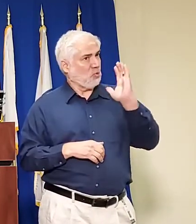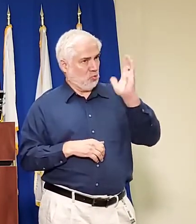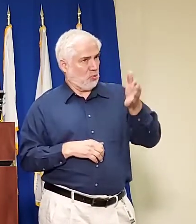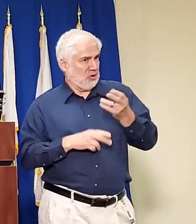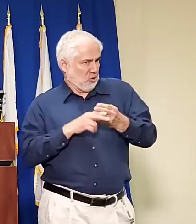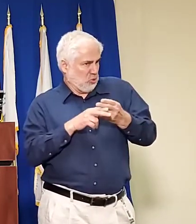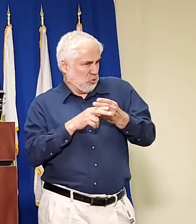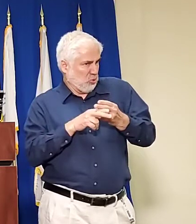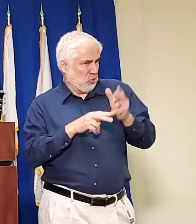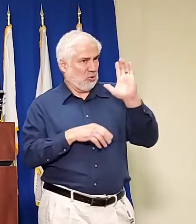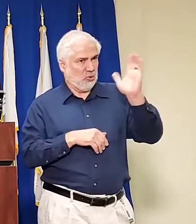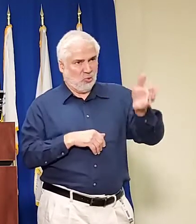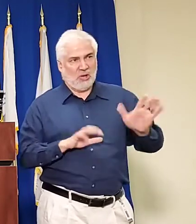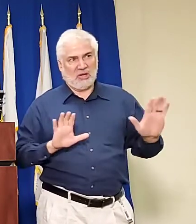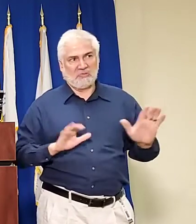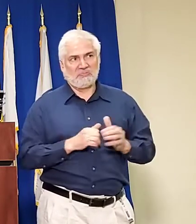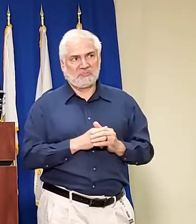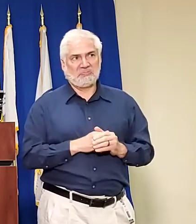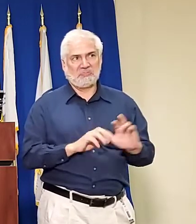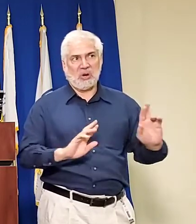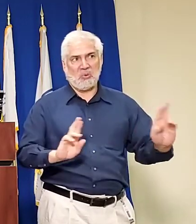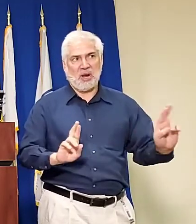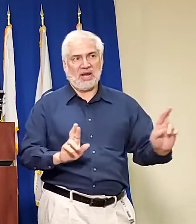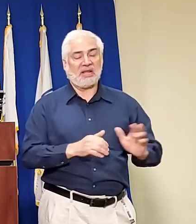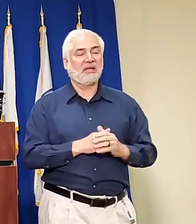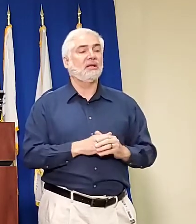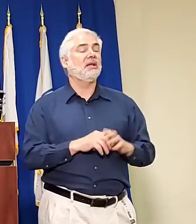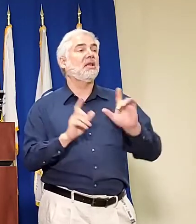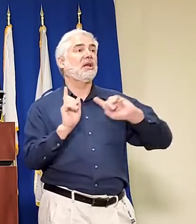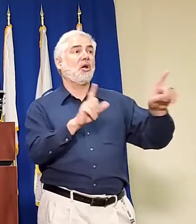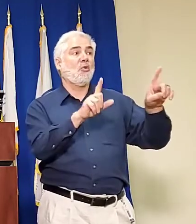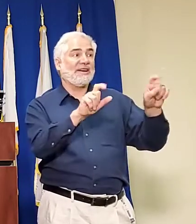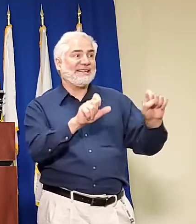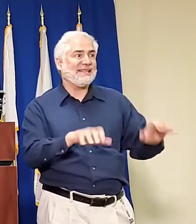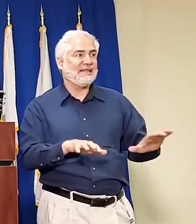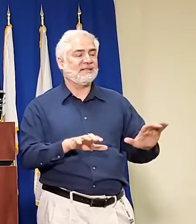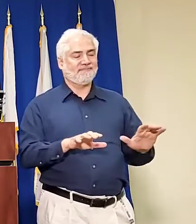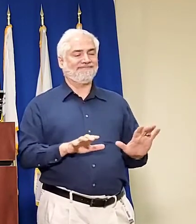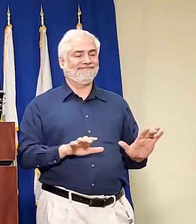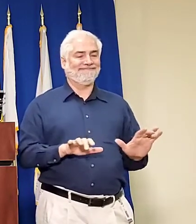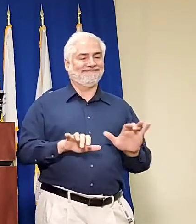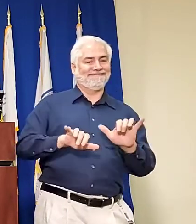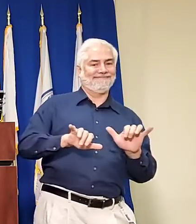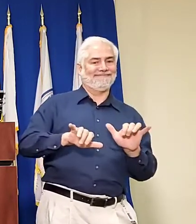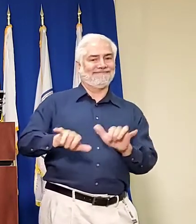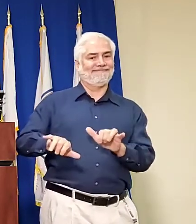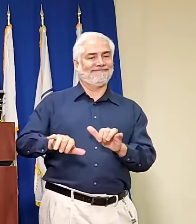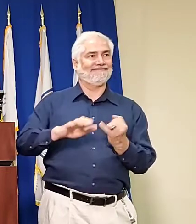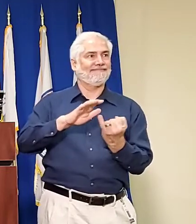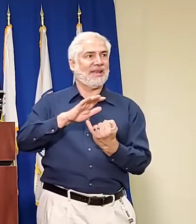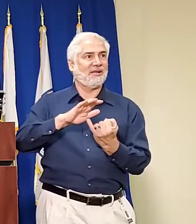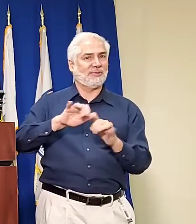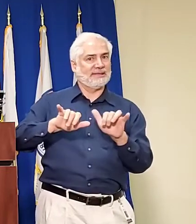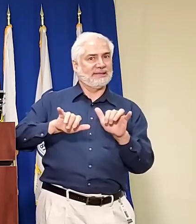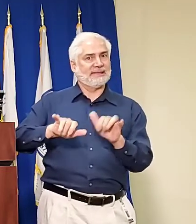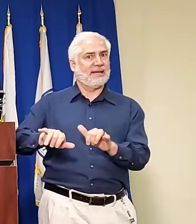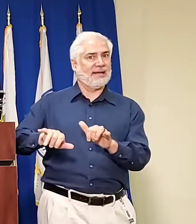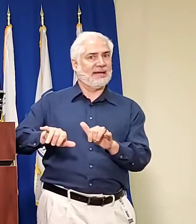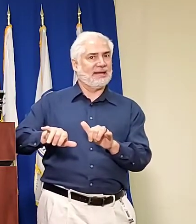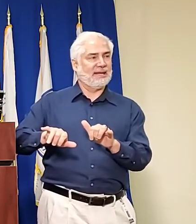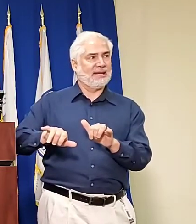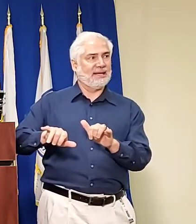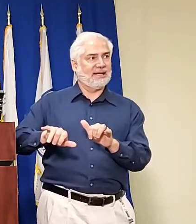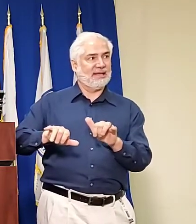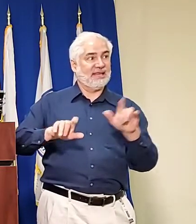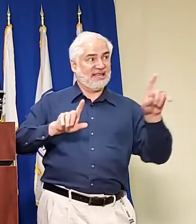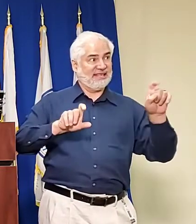as soon as an individual goes for testing, they have to understand they have to remain isolated until that